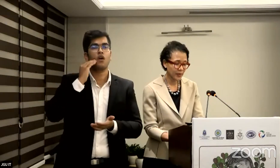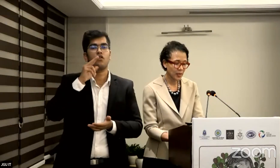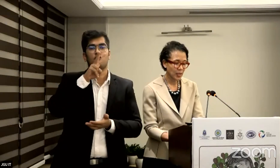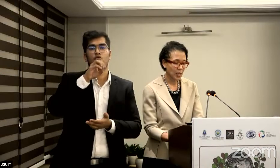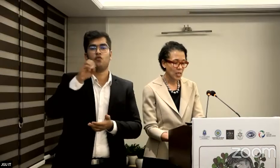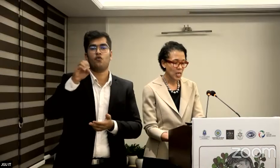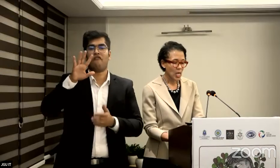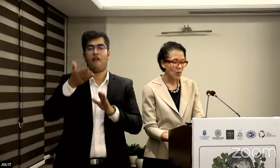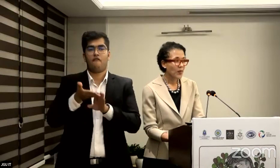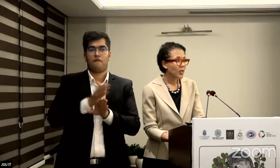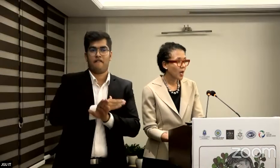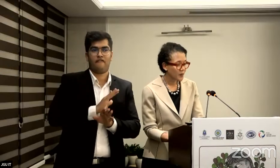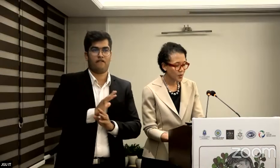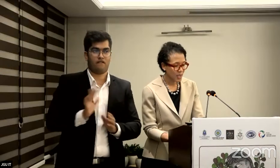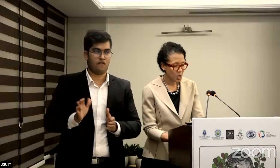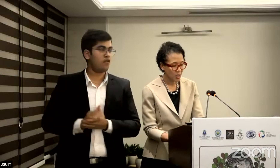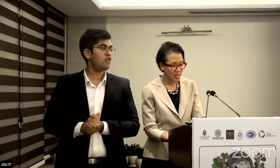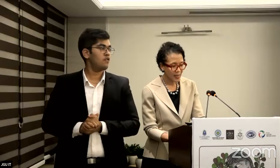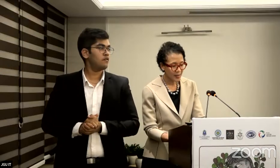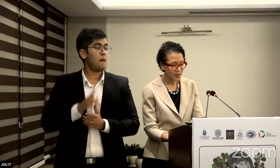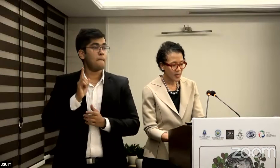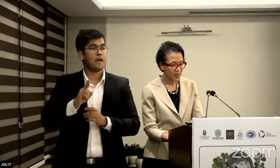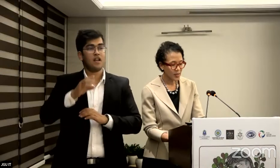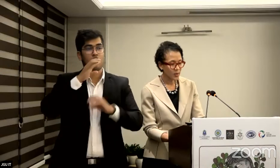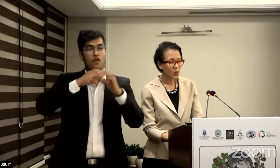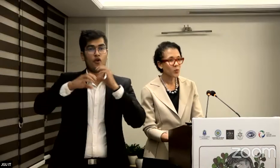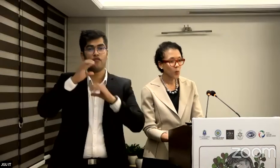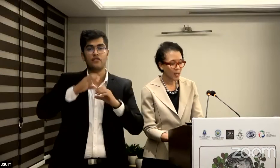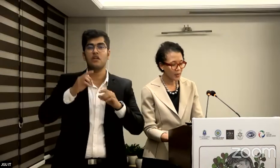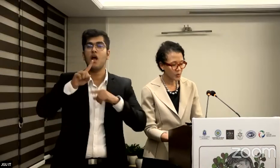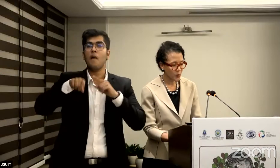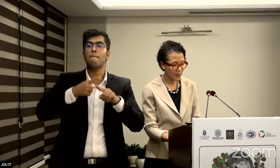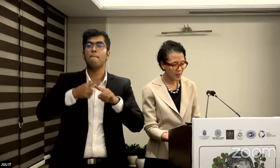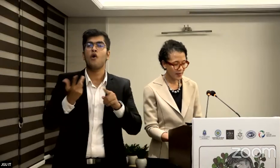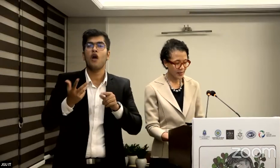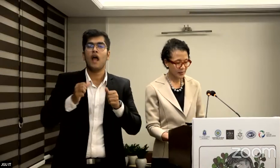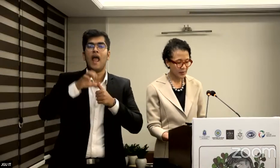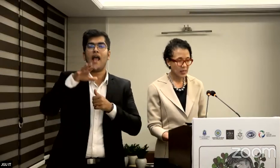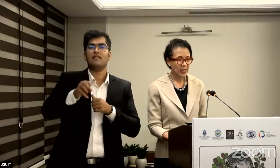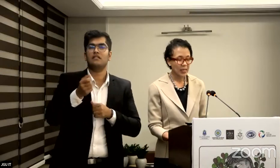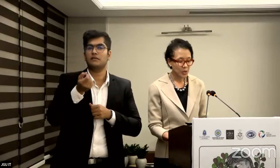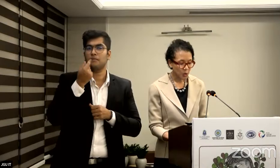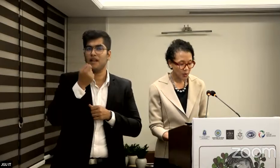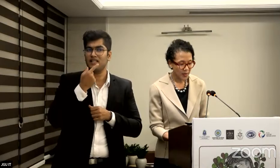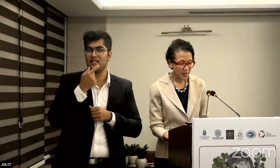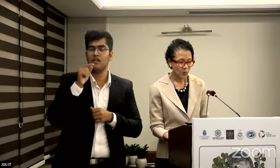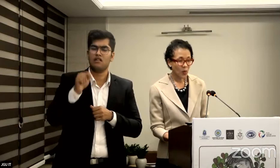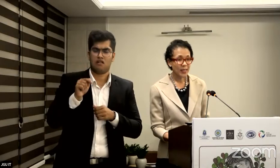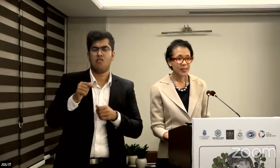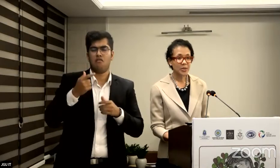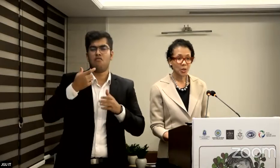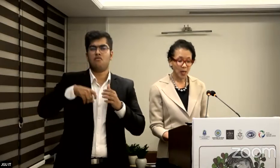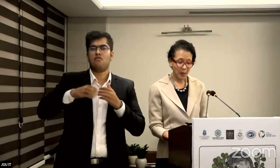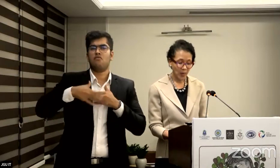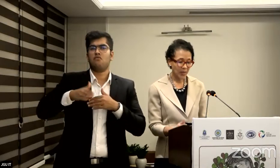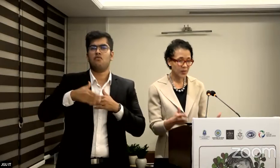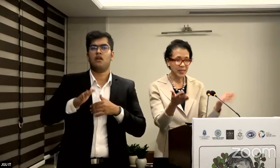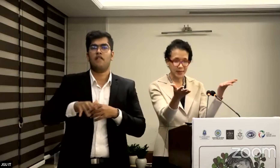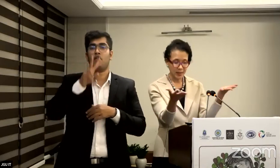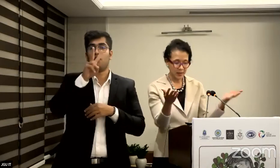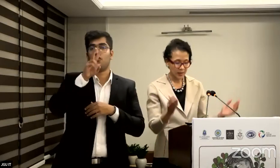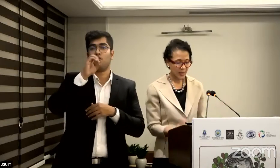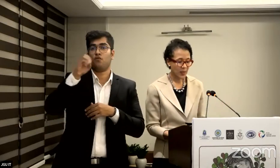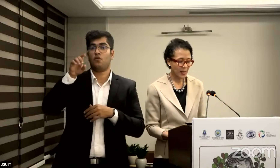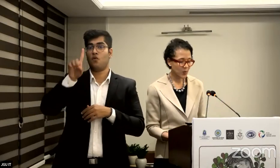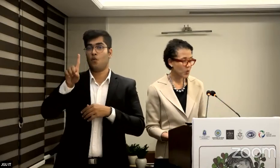2005. But the conversation on access to medicines was well underway by then. In 2001, at the Doha round,